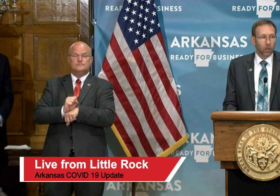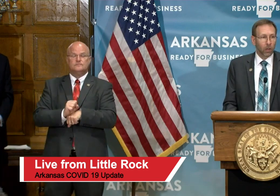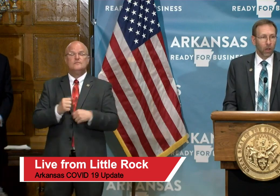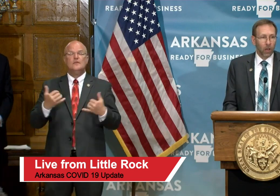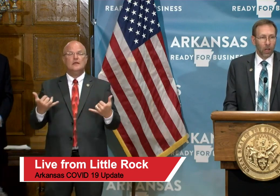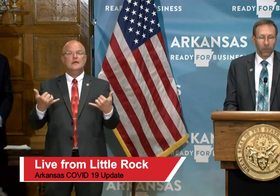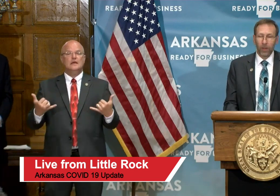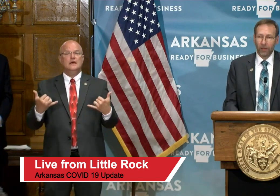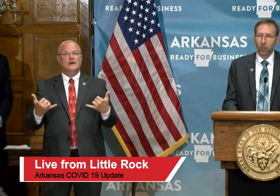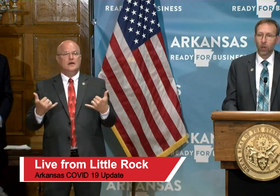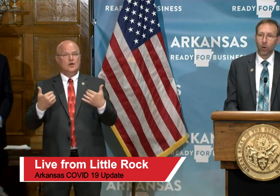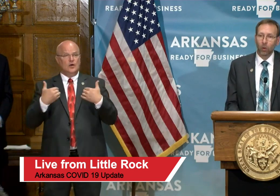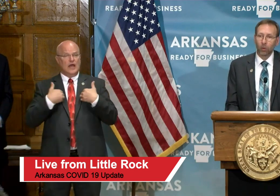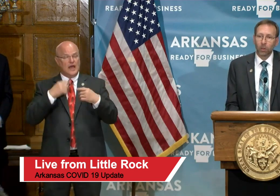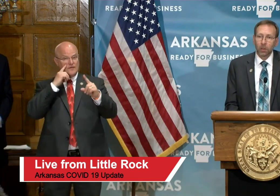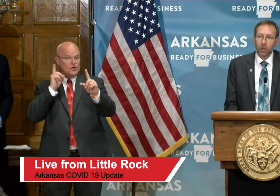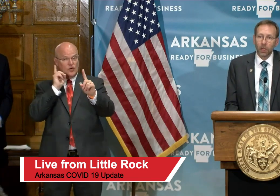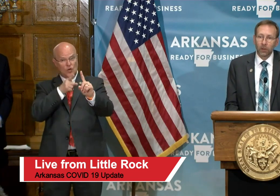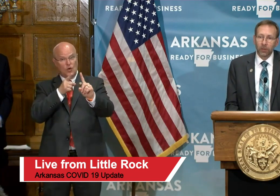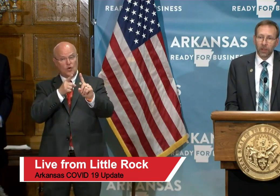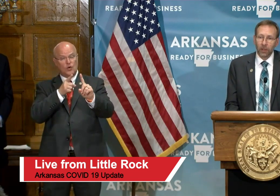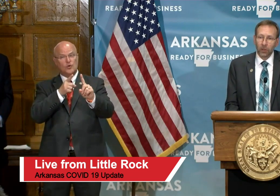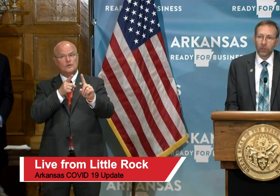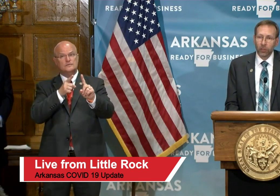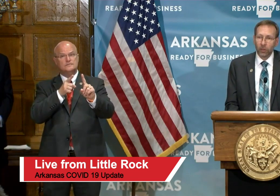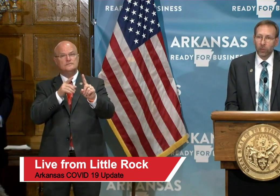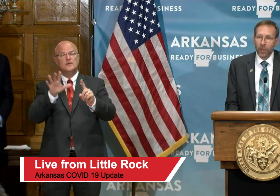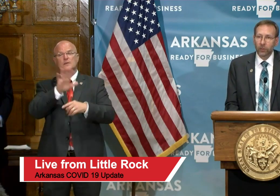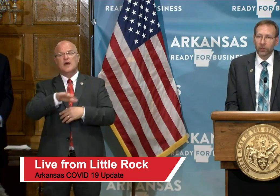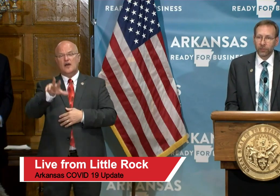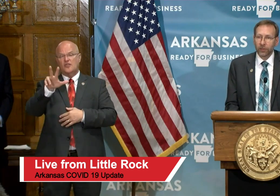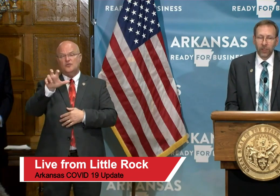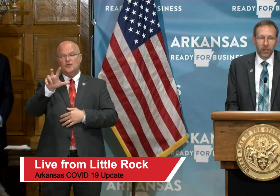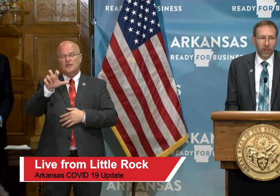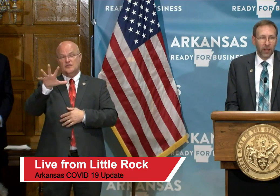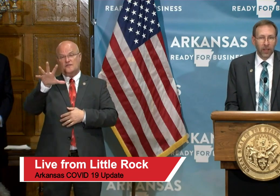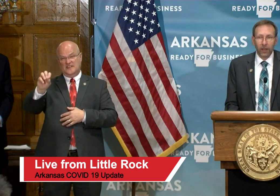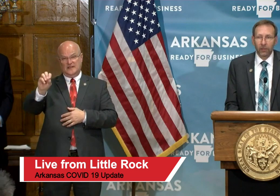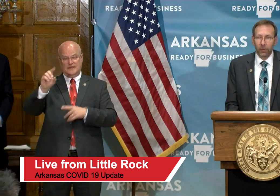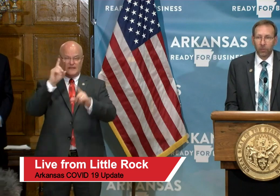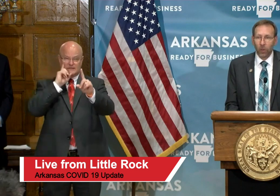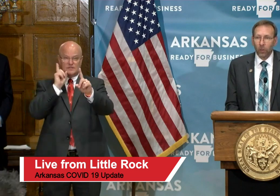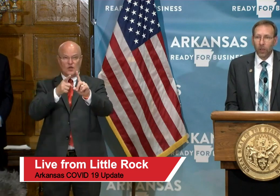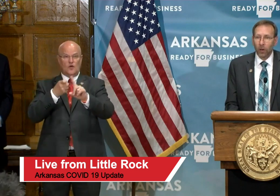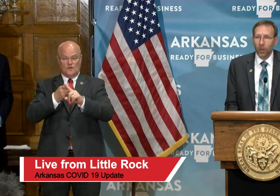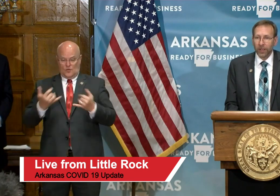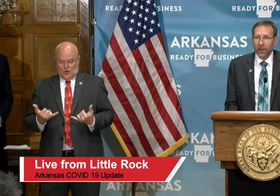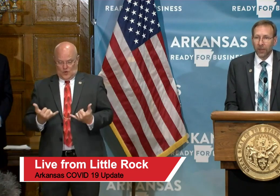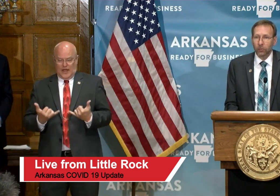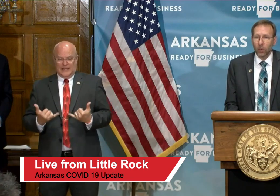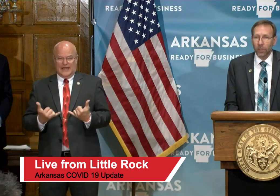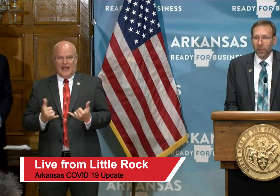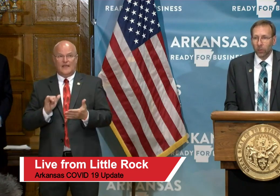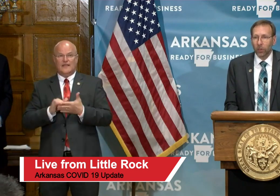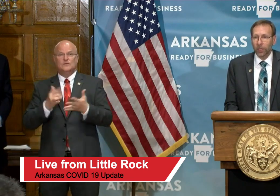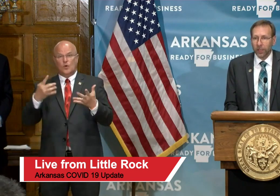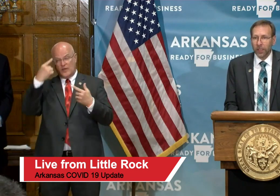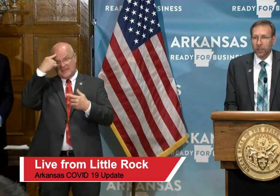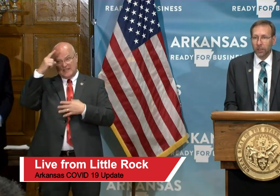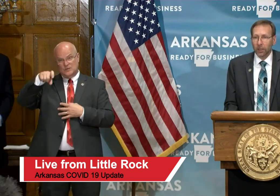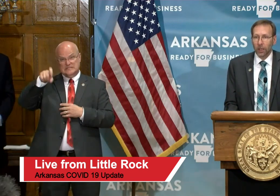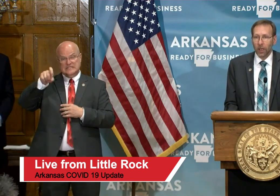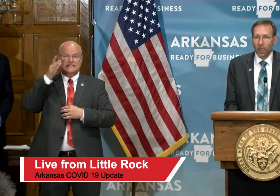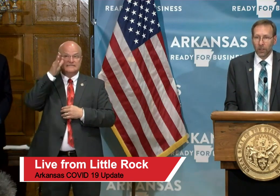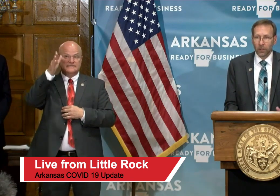We have a goal of reaching 350. From where we are right now, that's what we think we're going